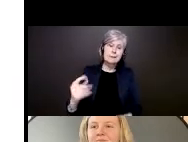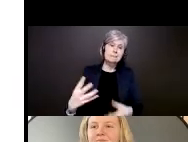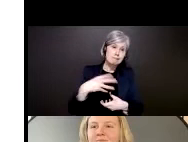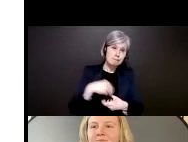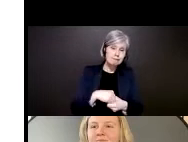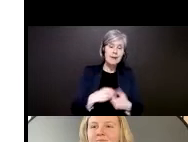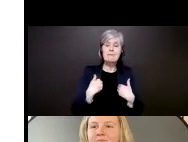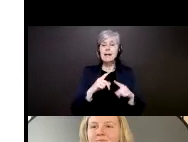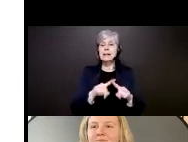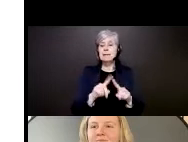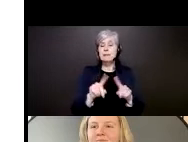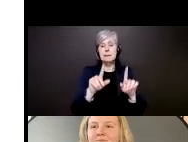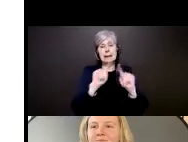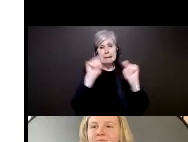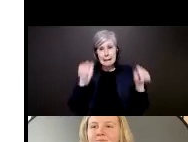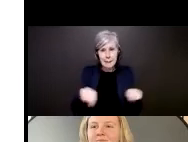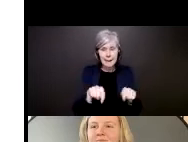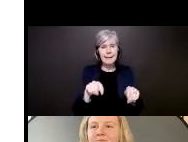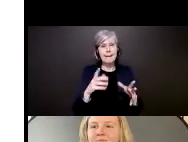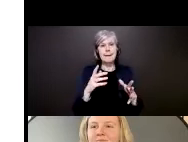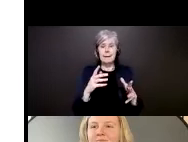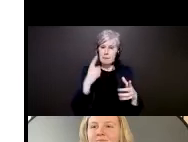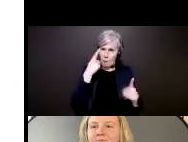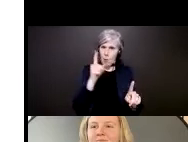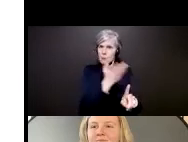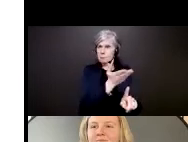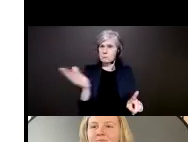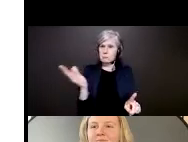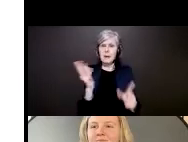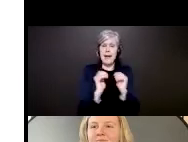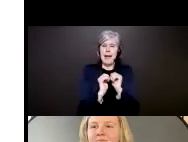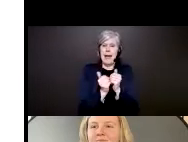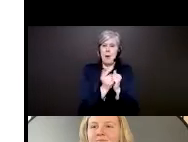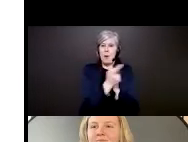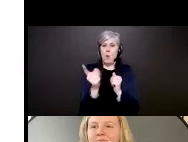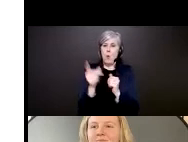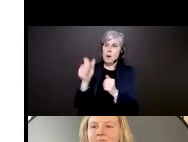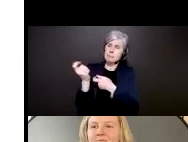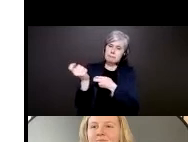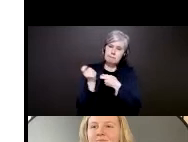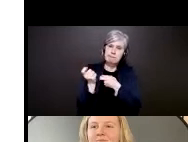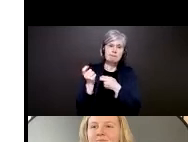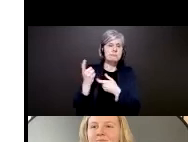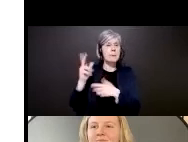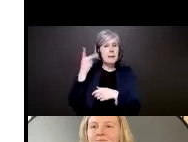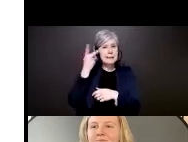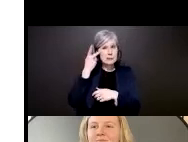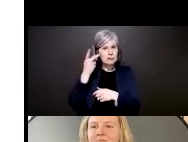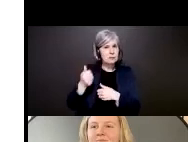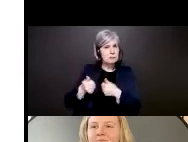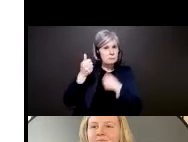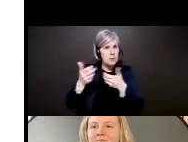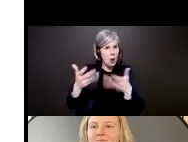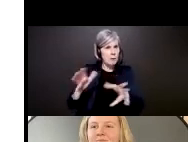about how to engage your elected officials in your community, working with your community. And